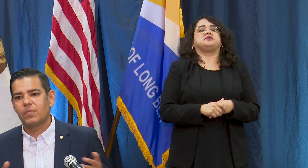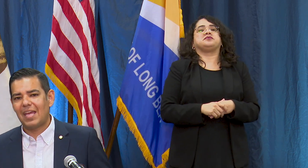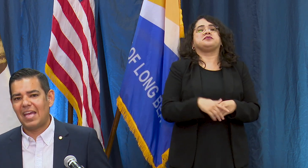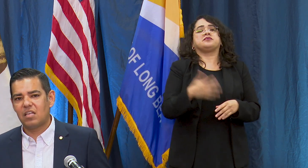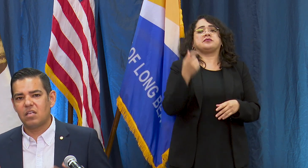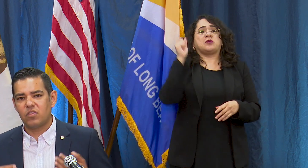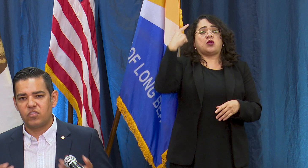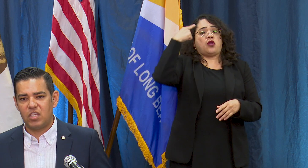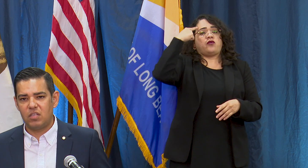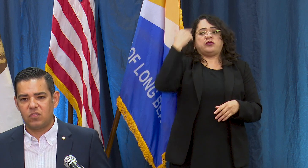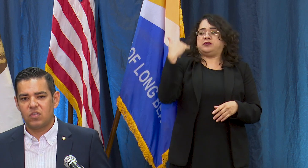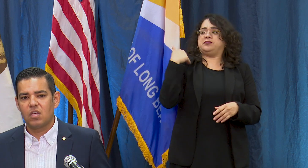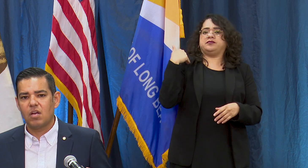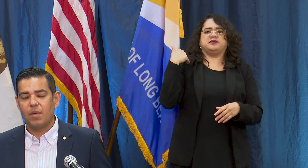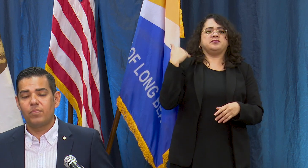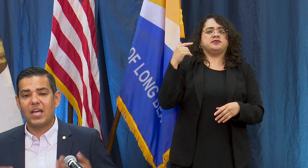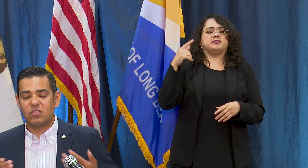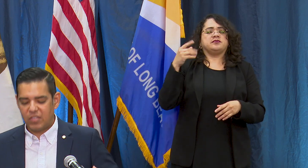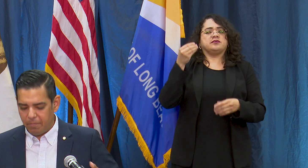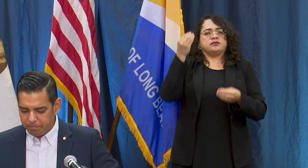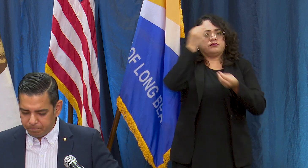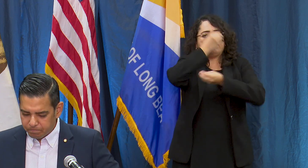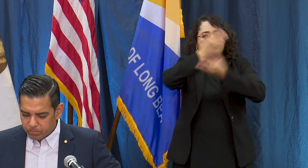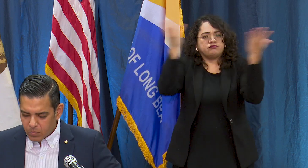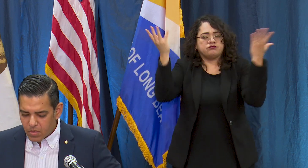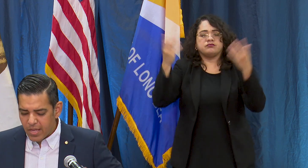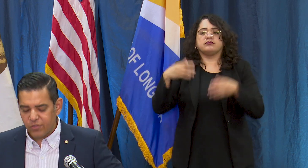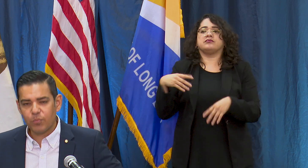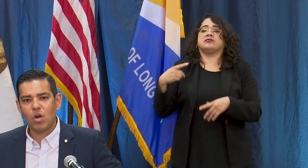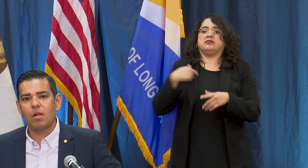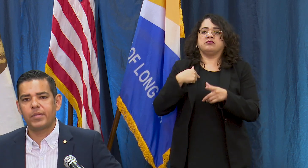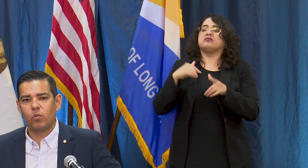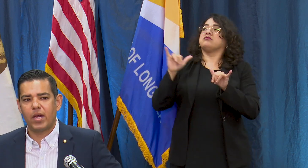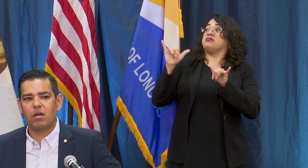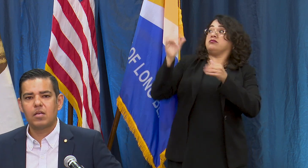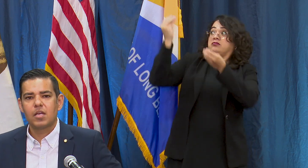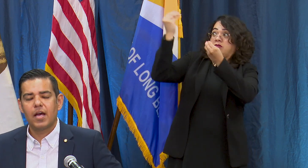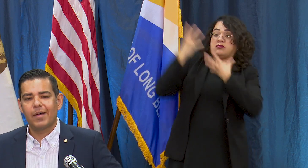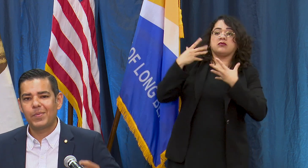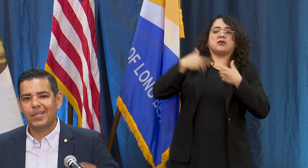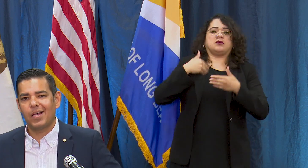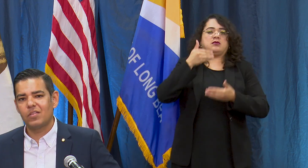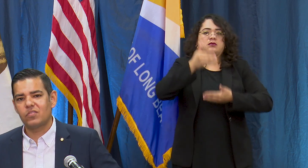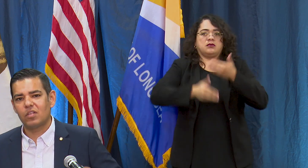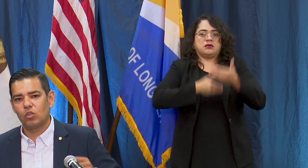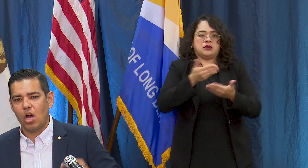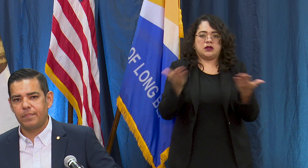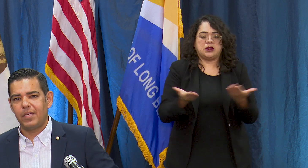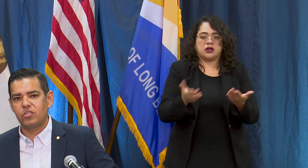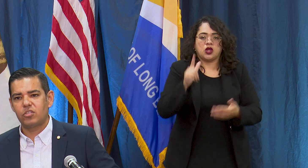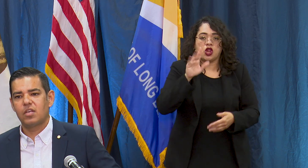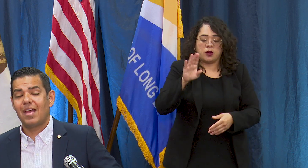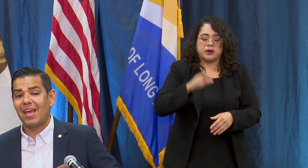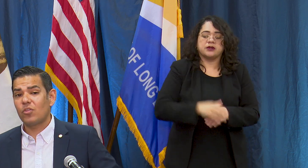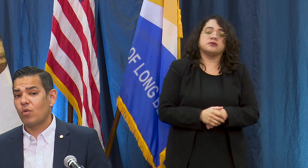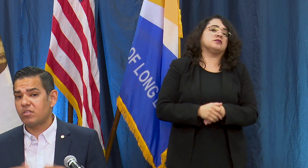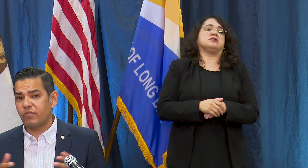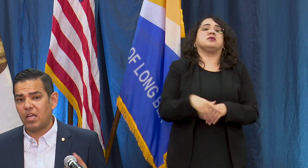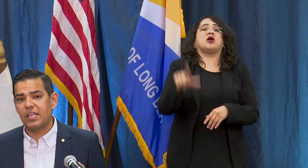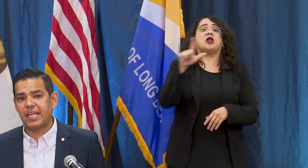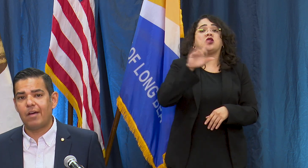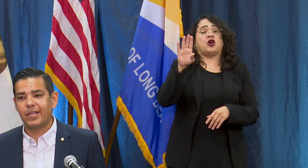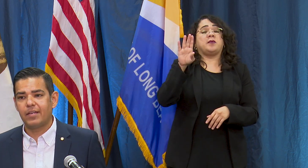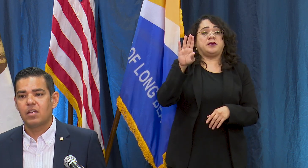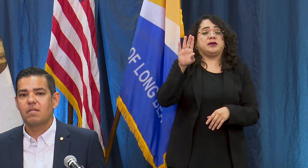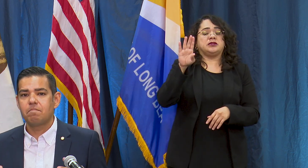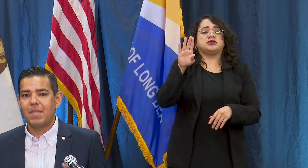ago and the city's next step. As you're probably aware, because Long Beach and the rest of